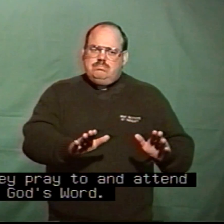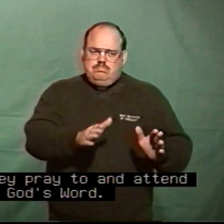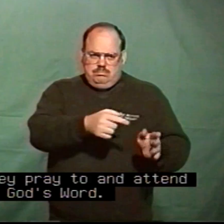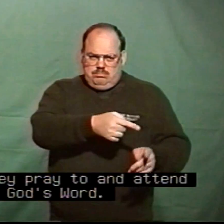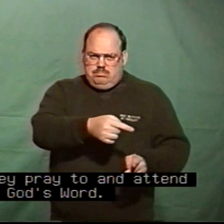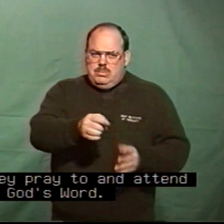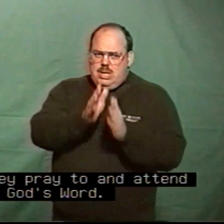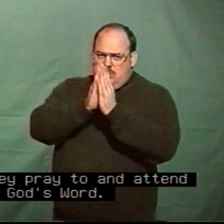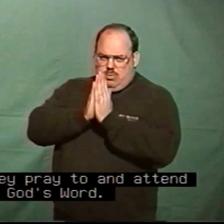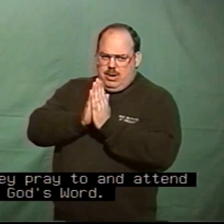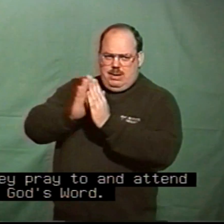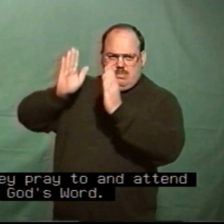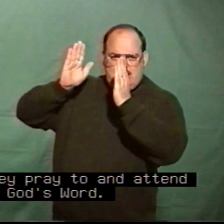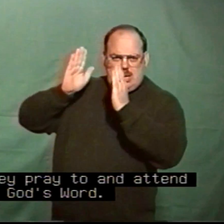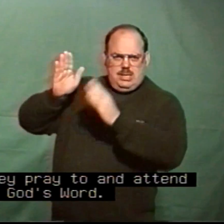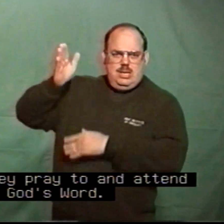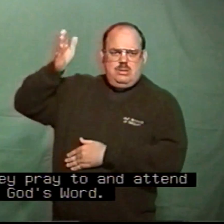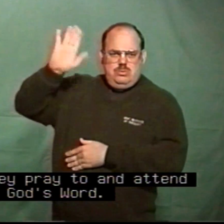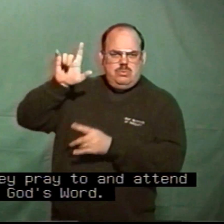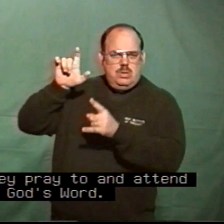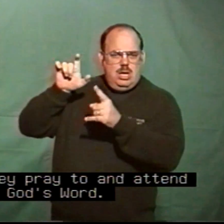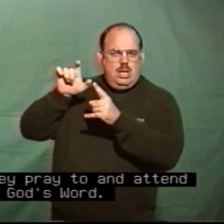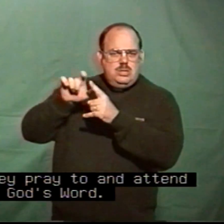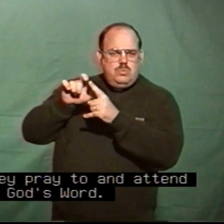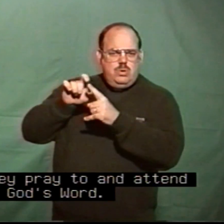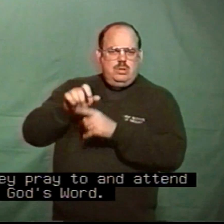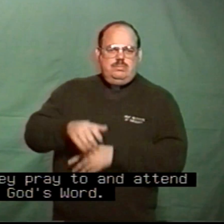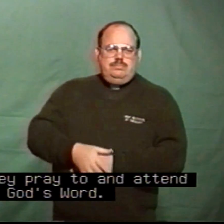They pray and attend to God's word.